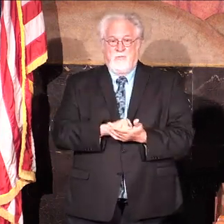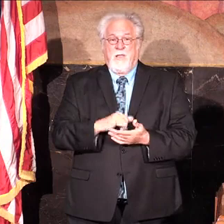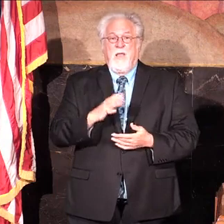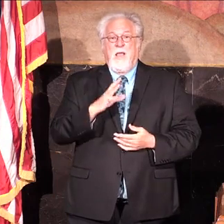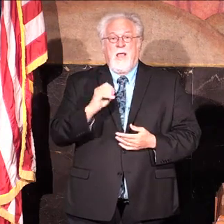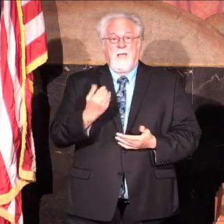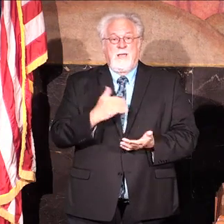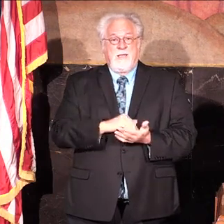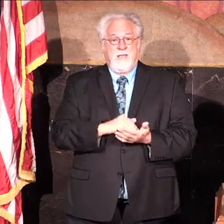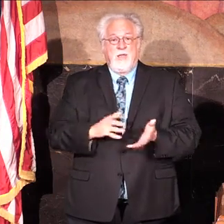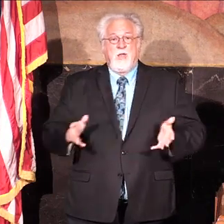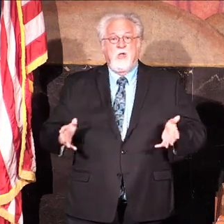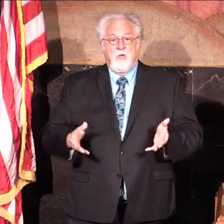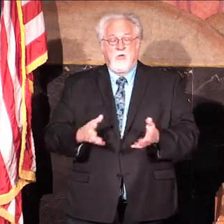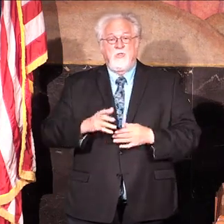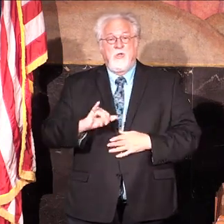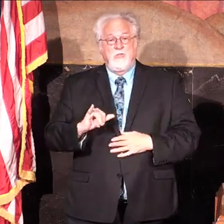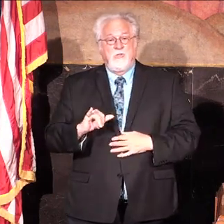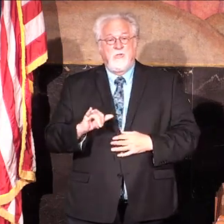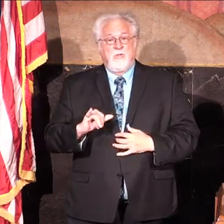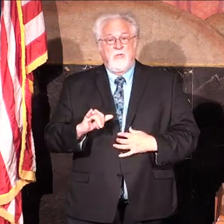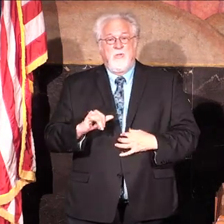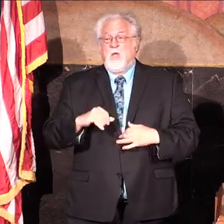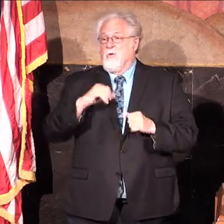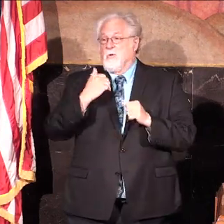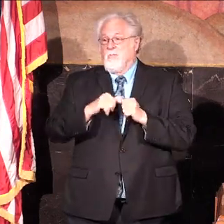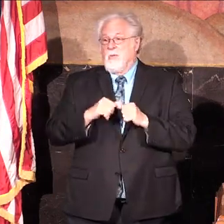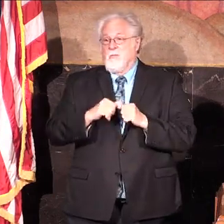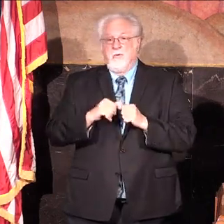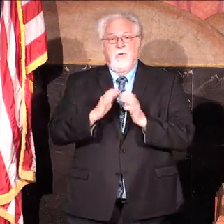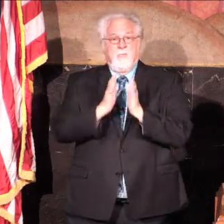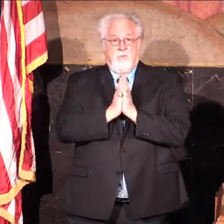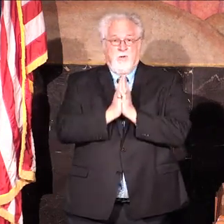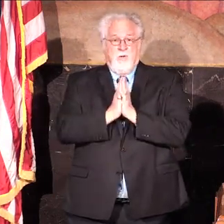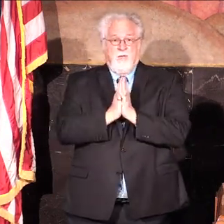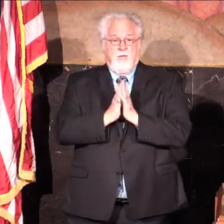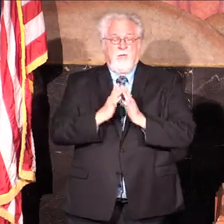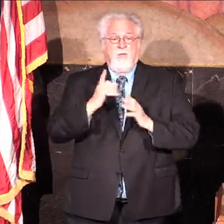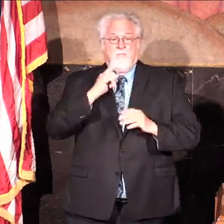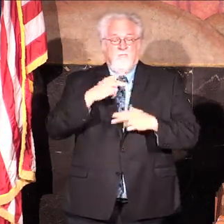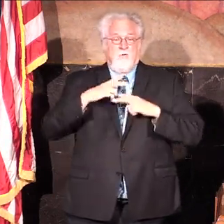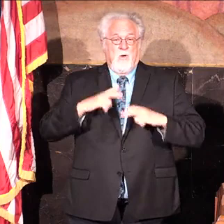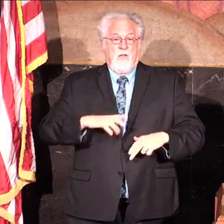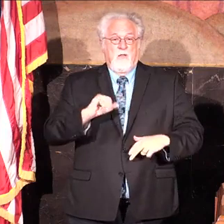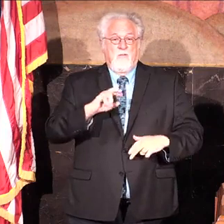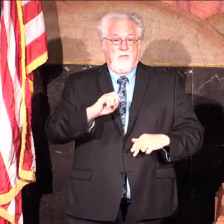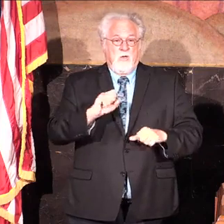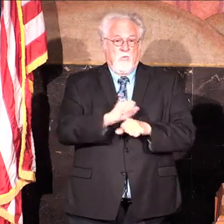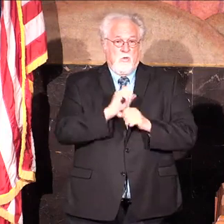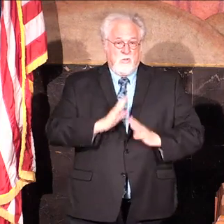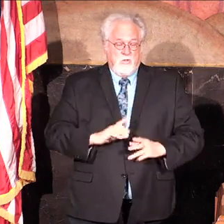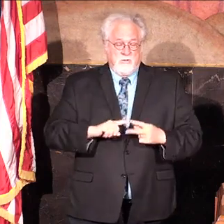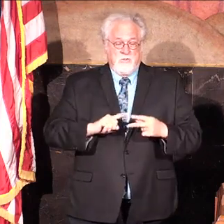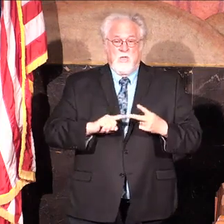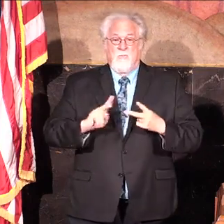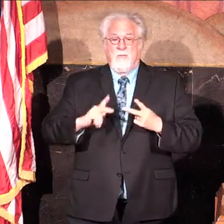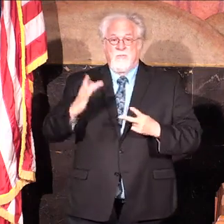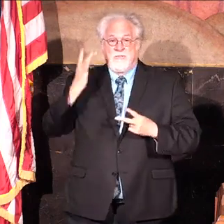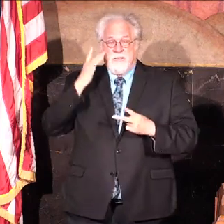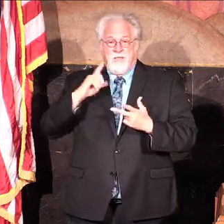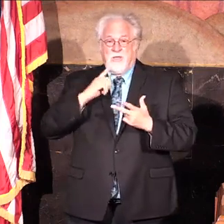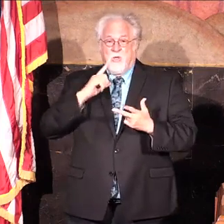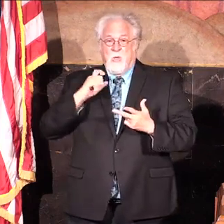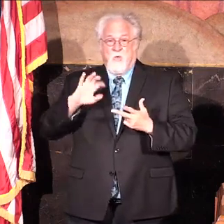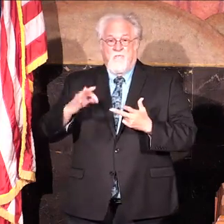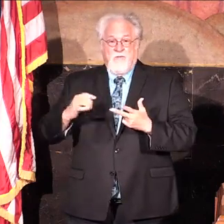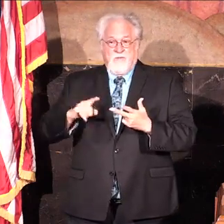And again, I would encourage you also to remember to pray, especially for those healthcare workers, for people who are sick, and for the families of those who